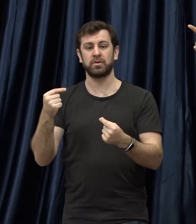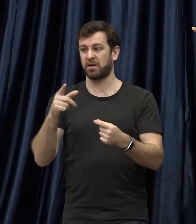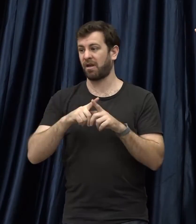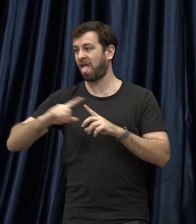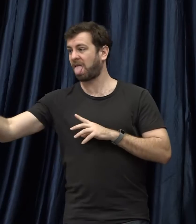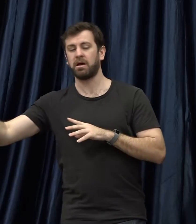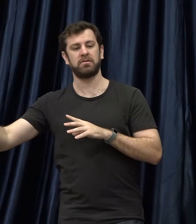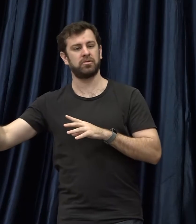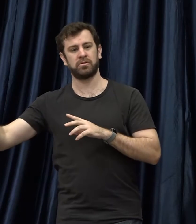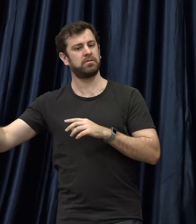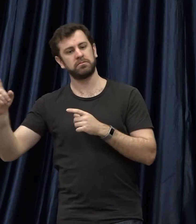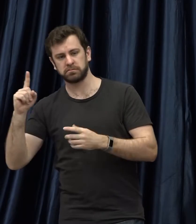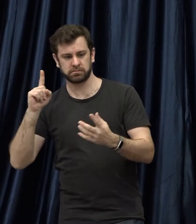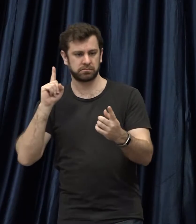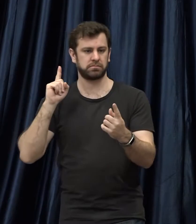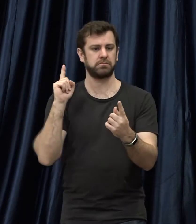the action.